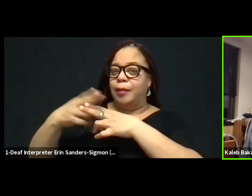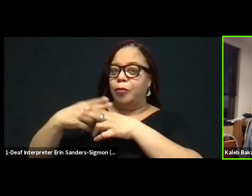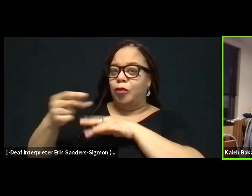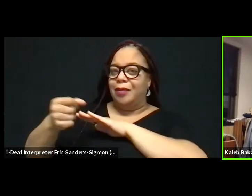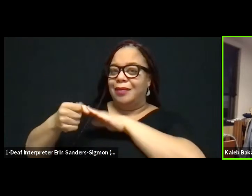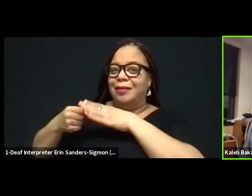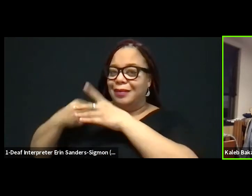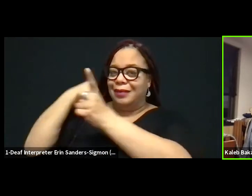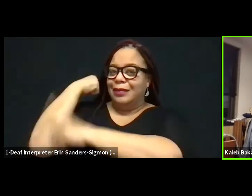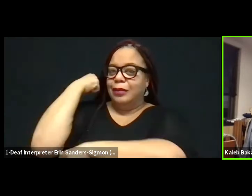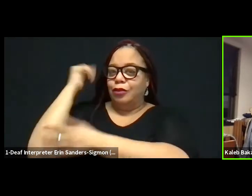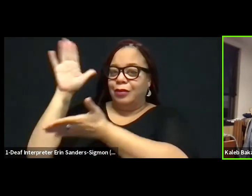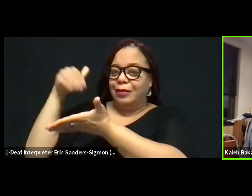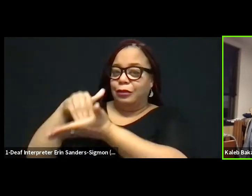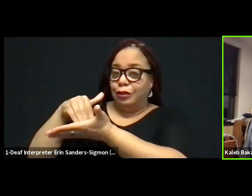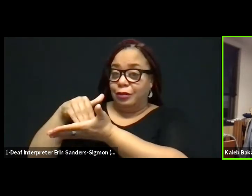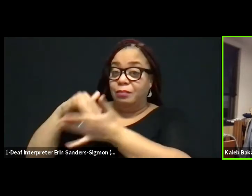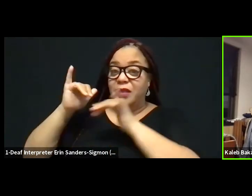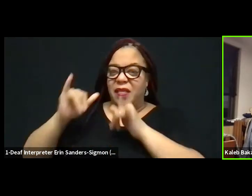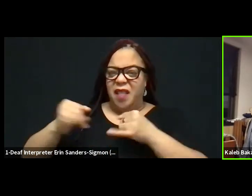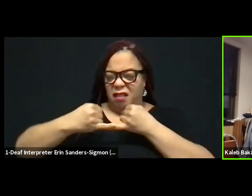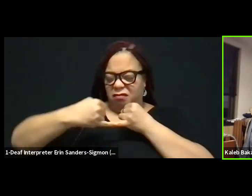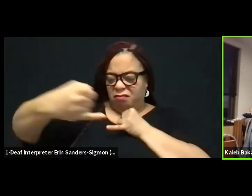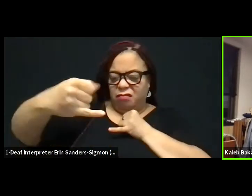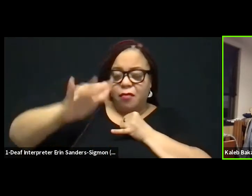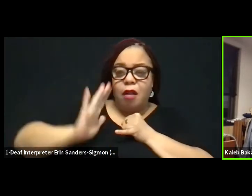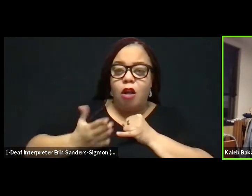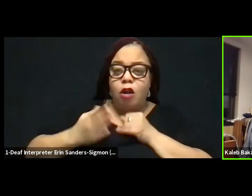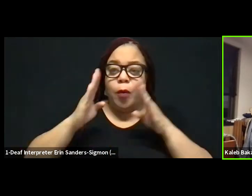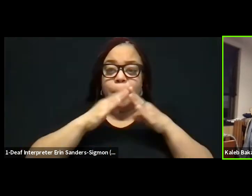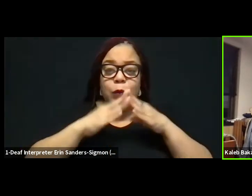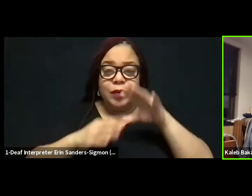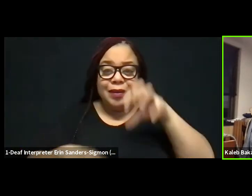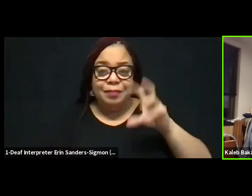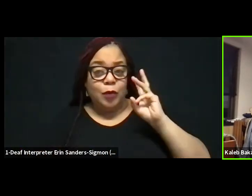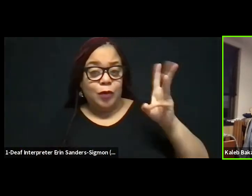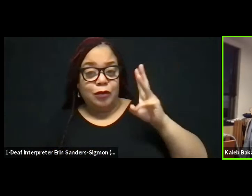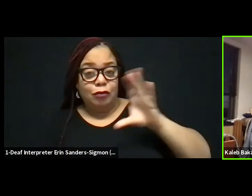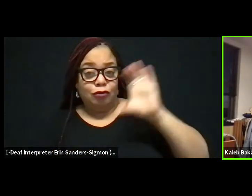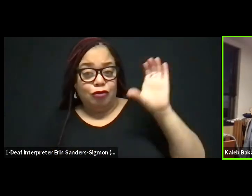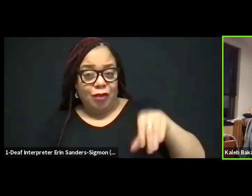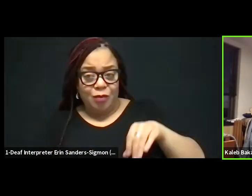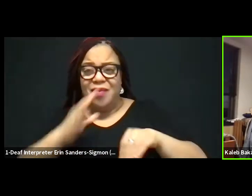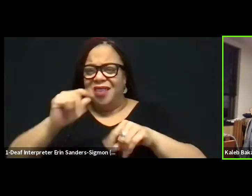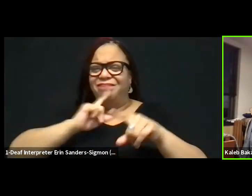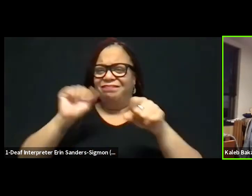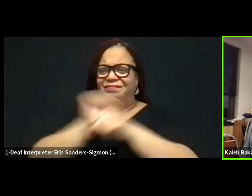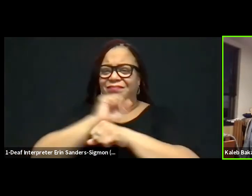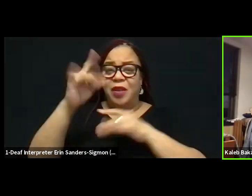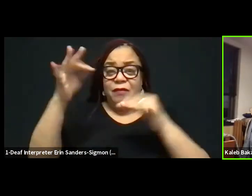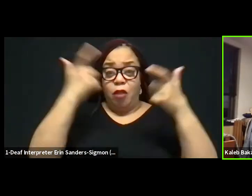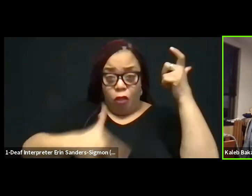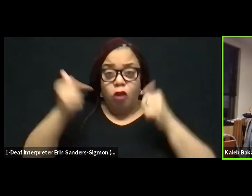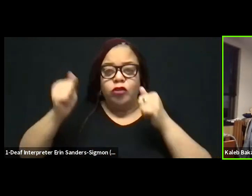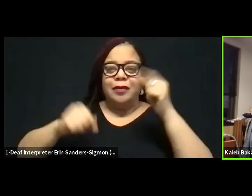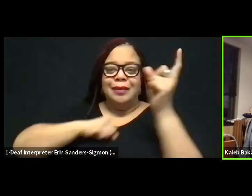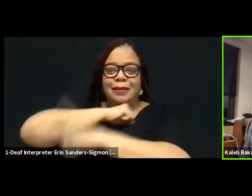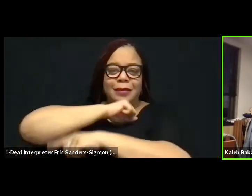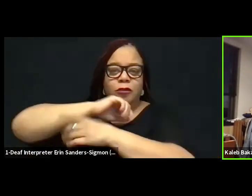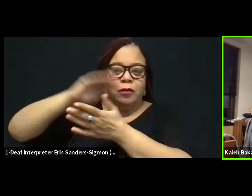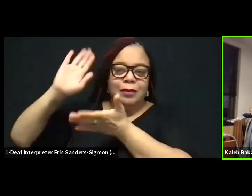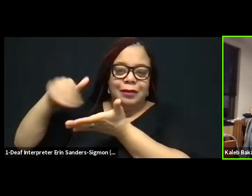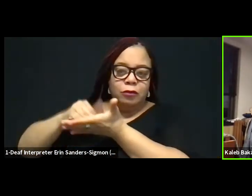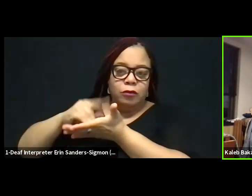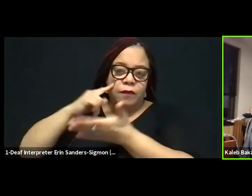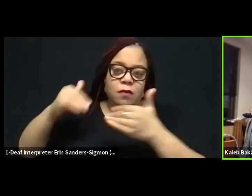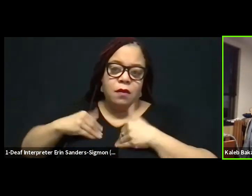for young people, prisons for young people, in the nation. And